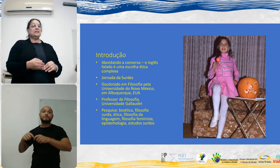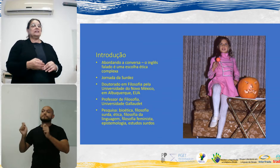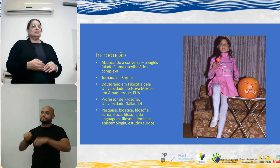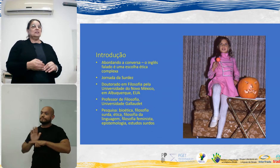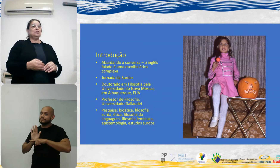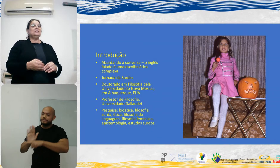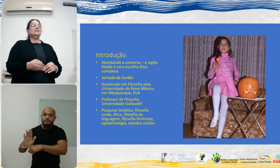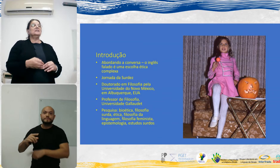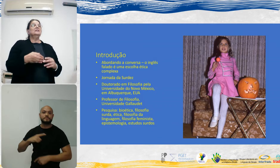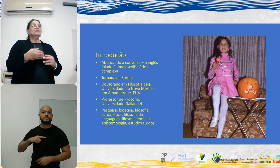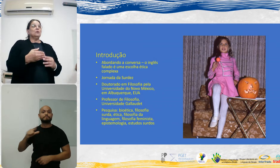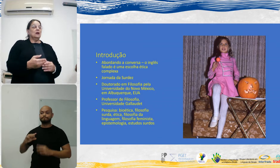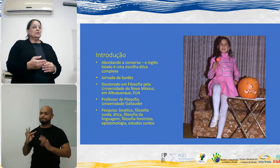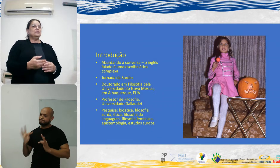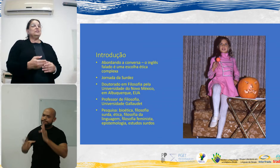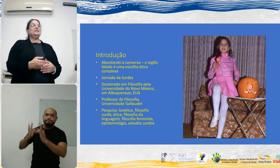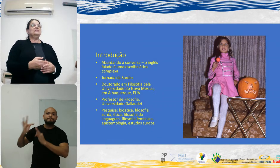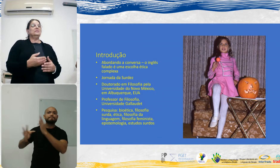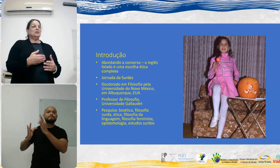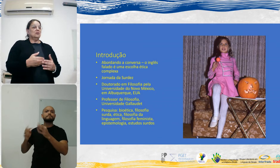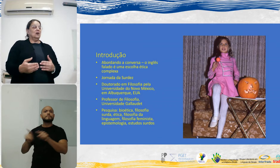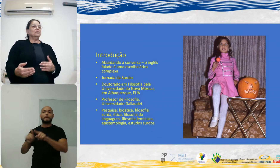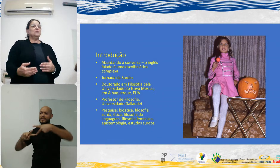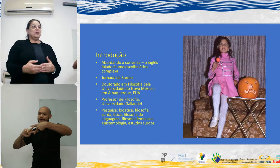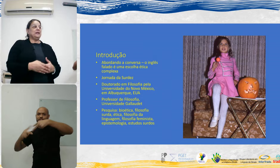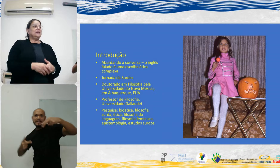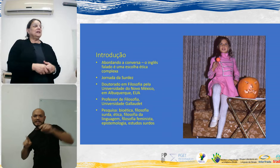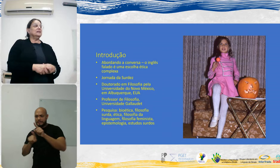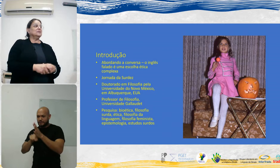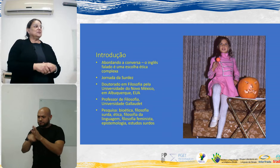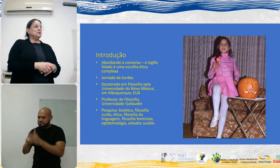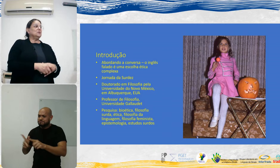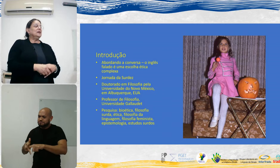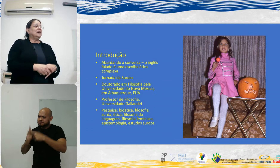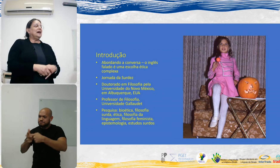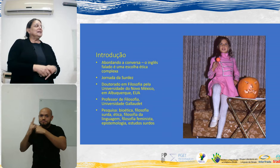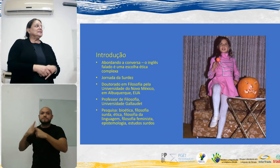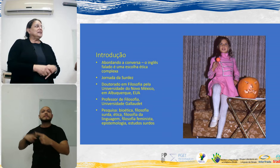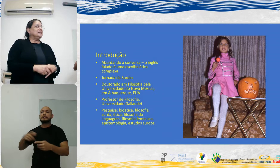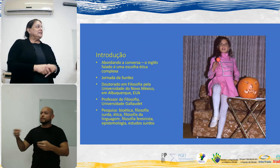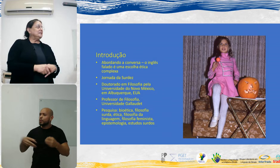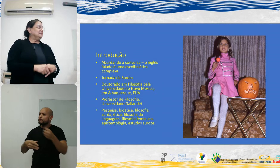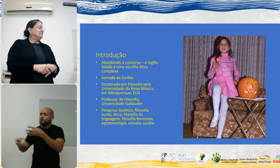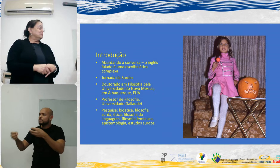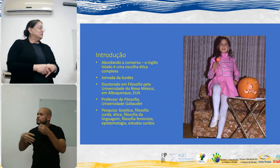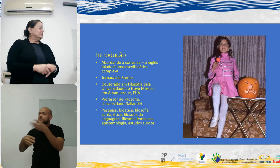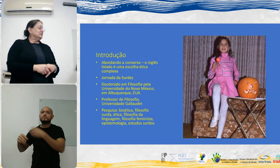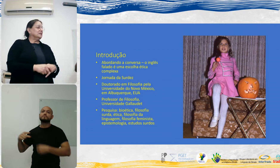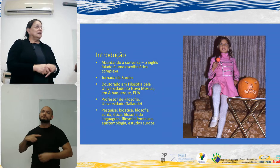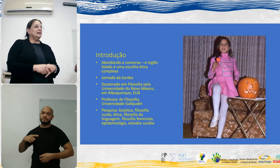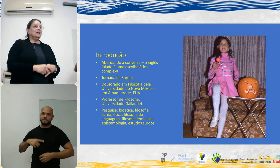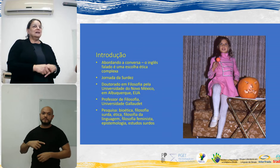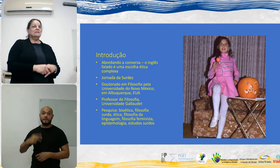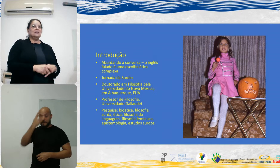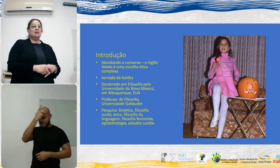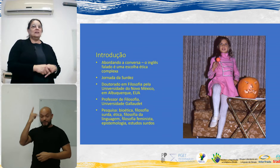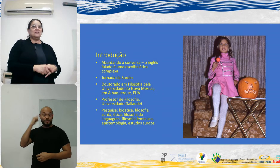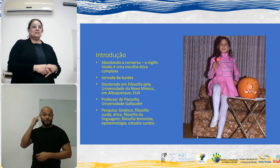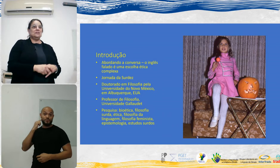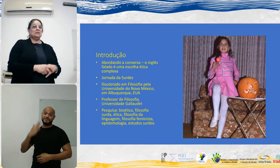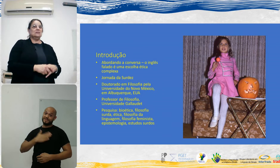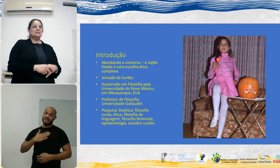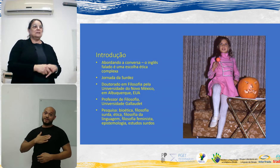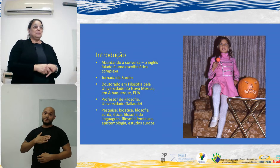other technologies for other genes are on the way. And so as a deaf person, I have a lot